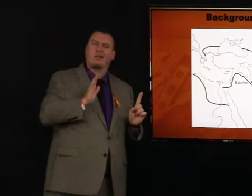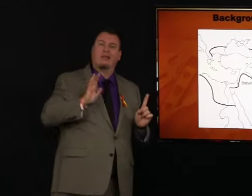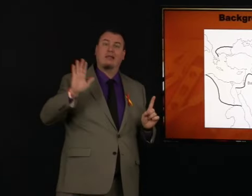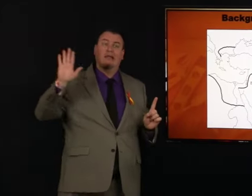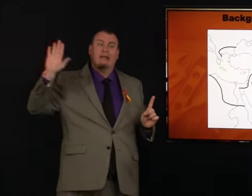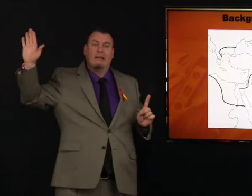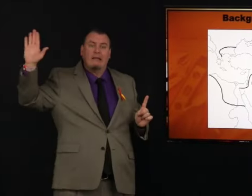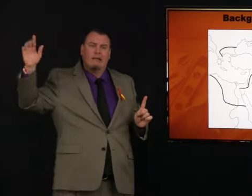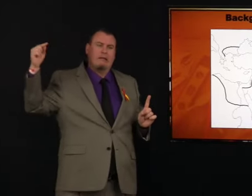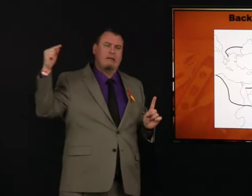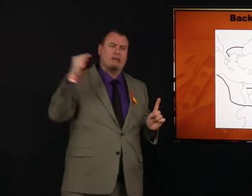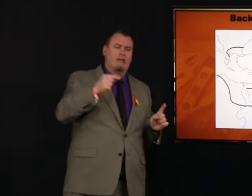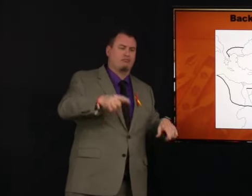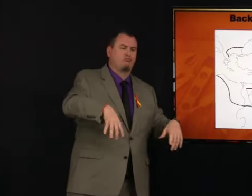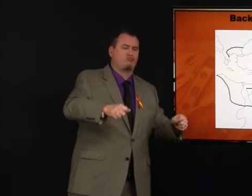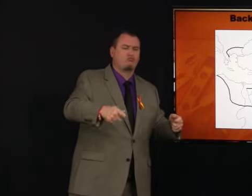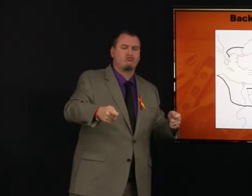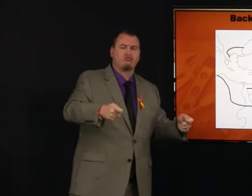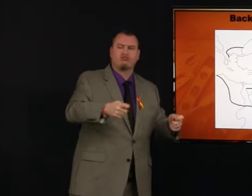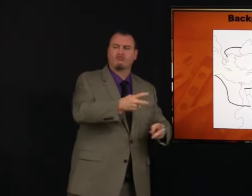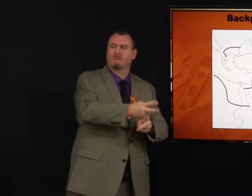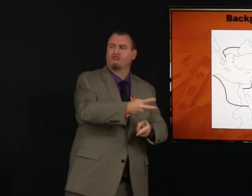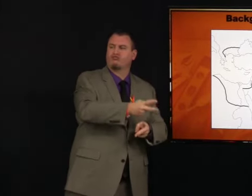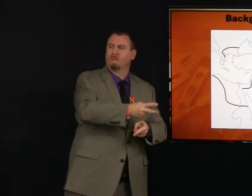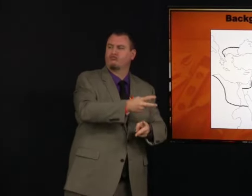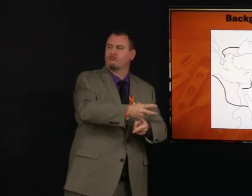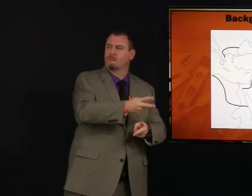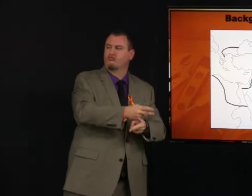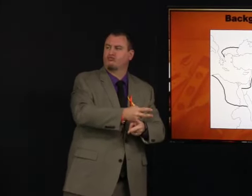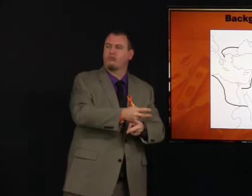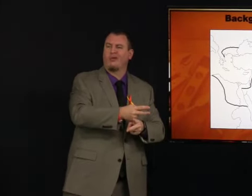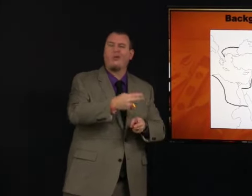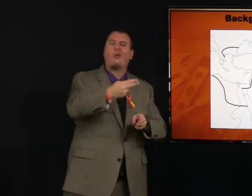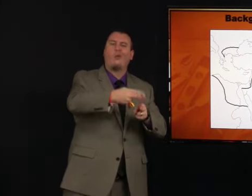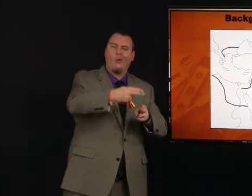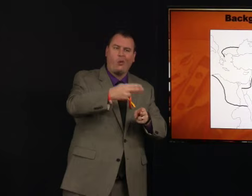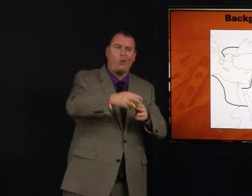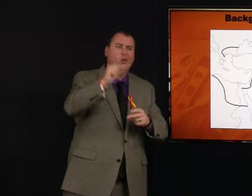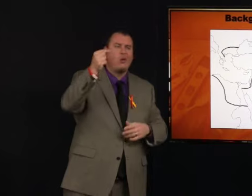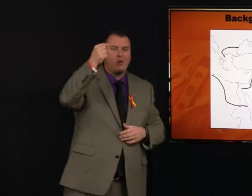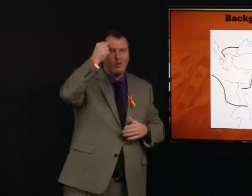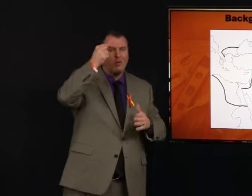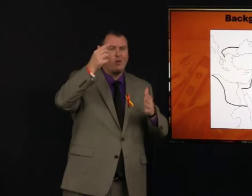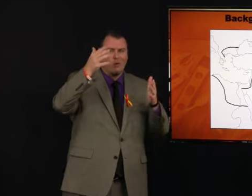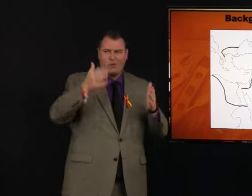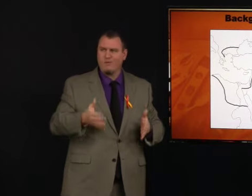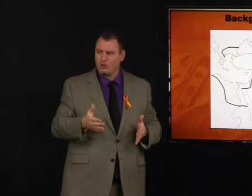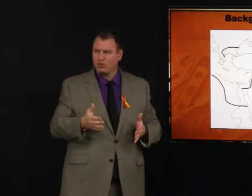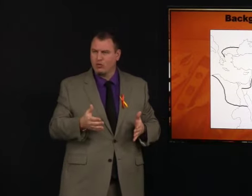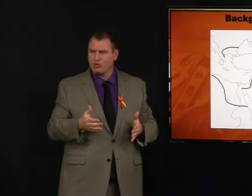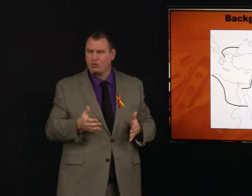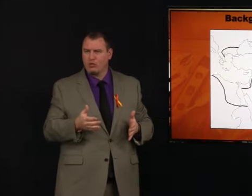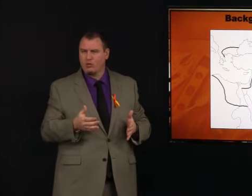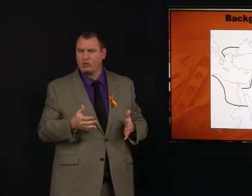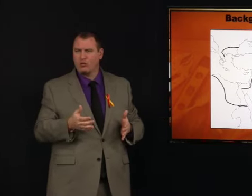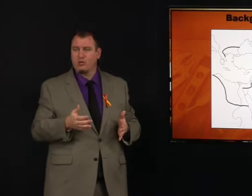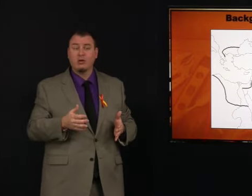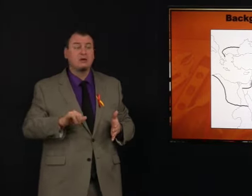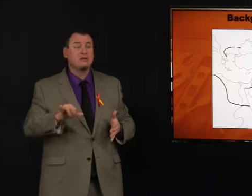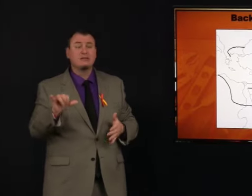rulers to take over areas of this land, different areas, and those would be